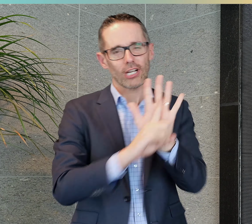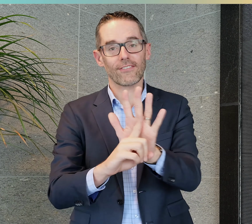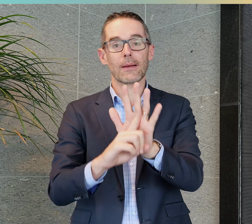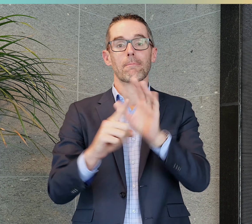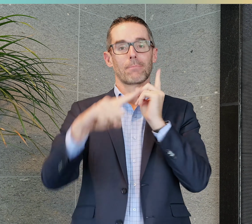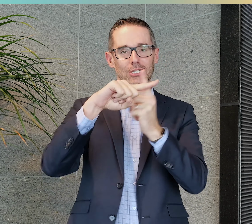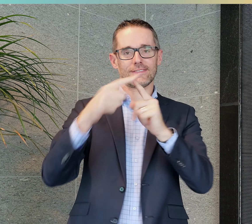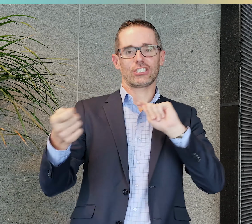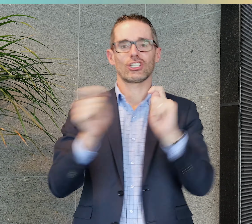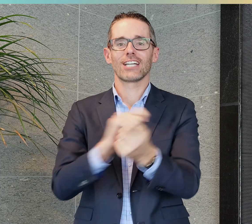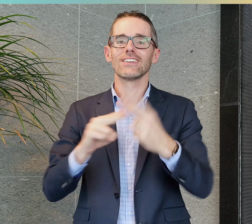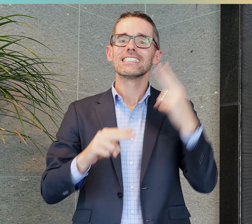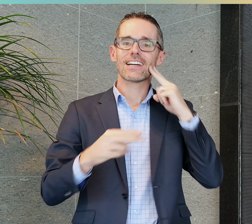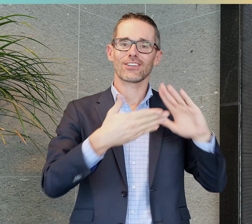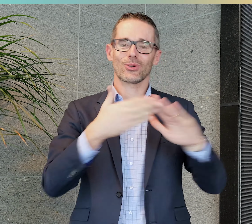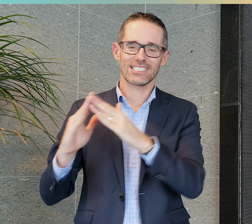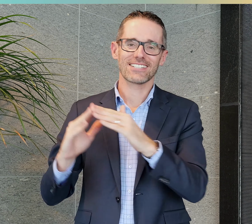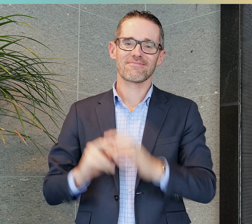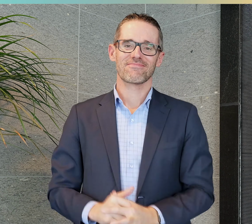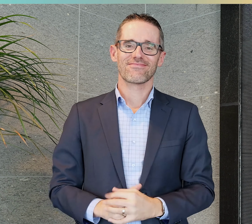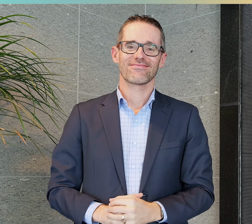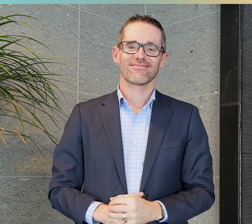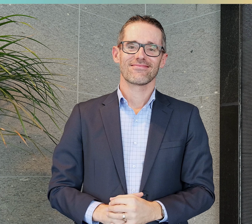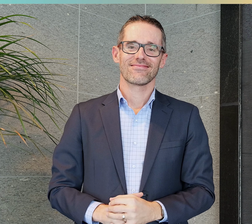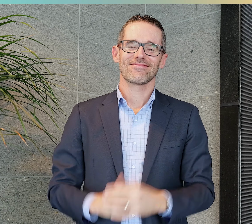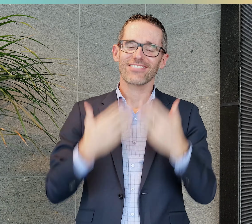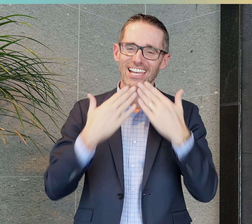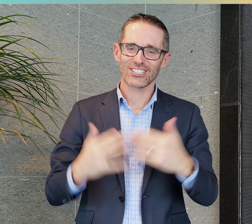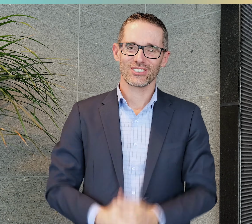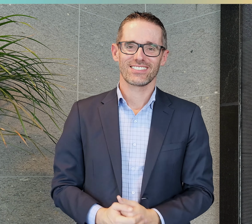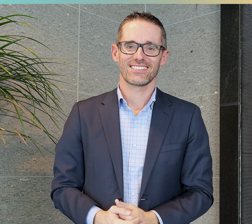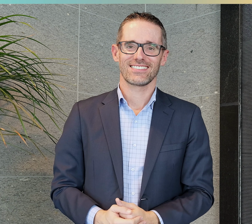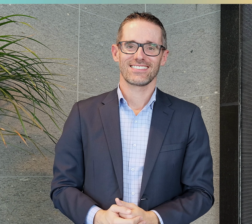and they are committed to driving positive change for the deaf community. Thank you. you.